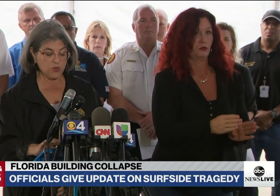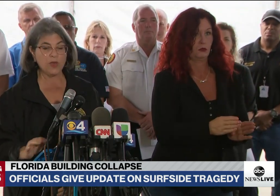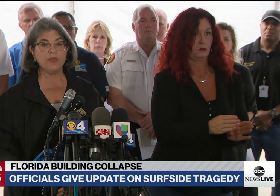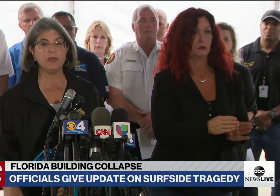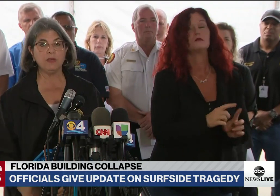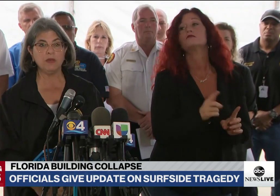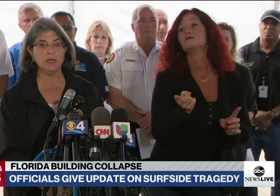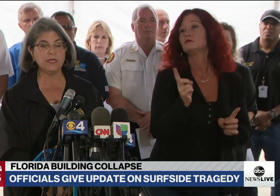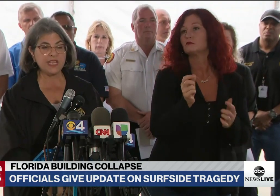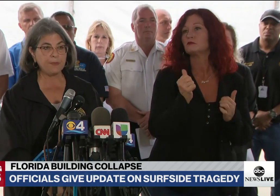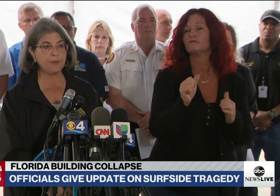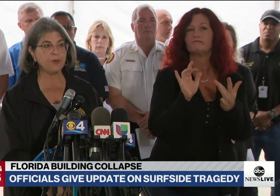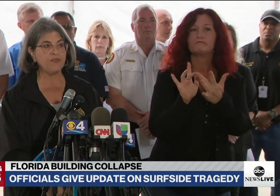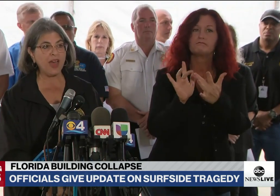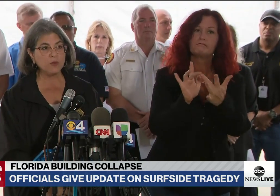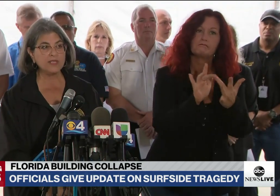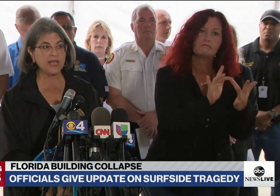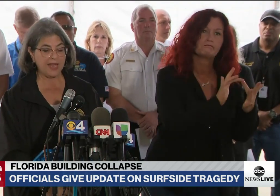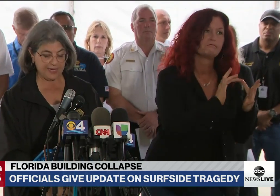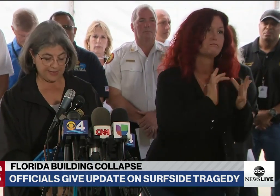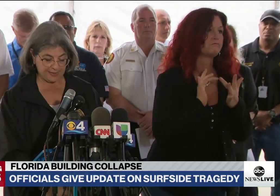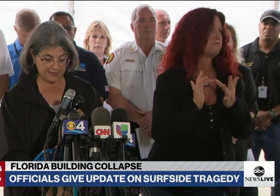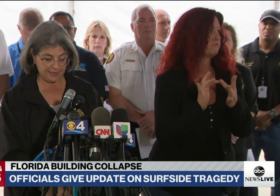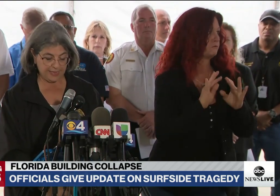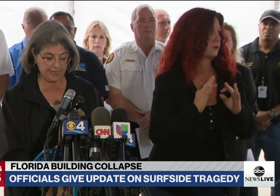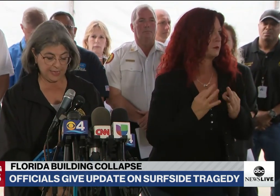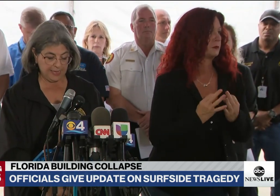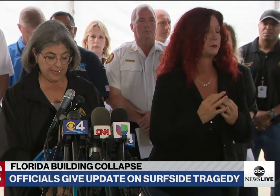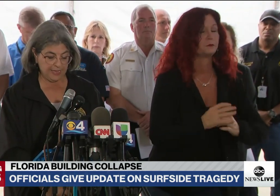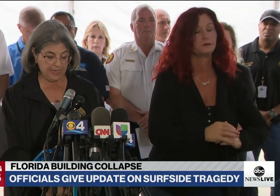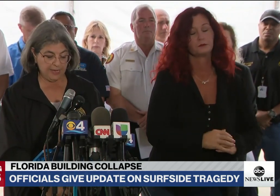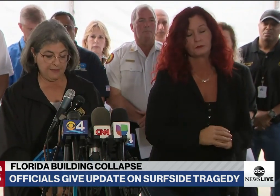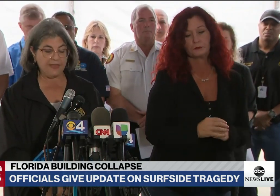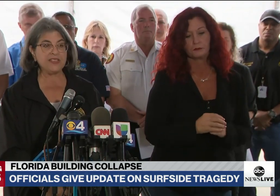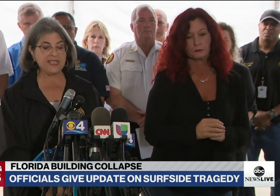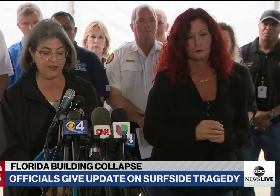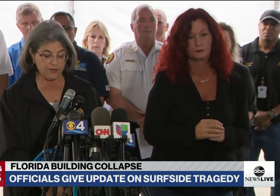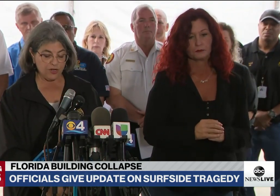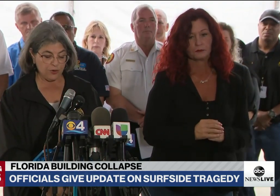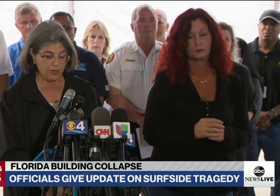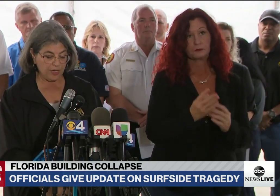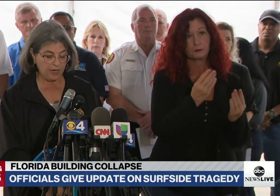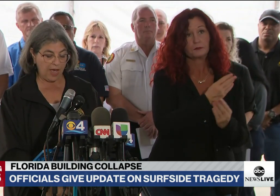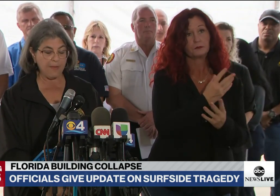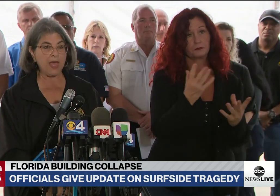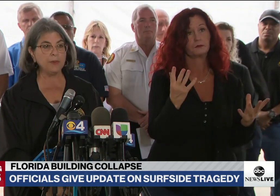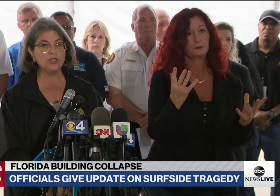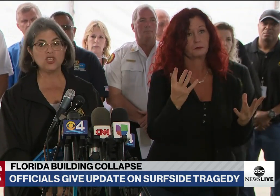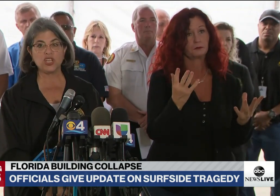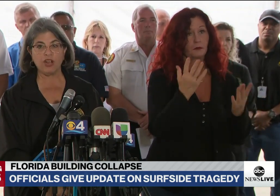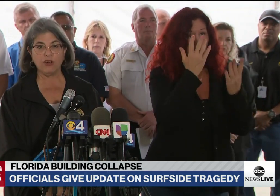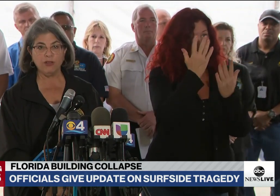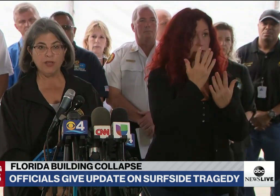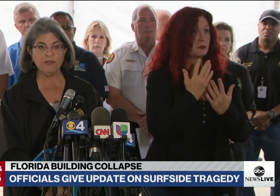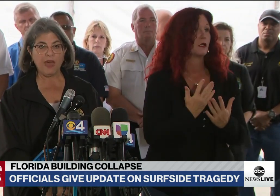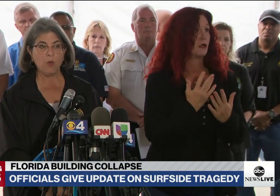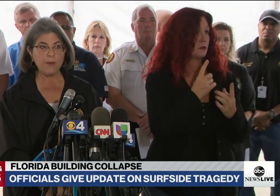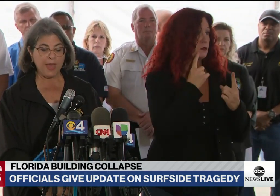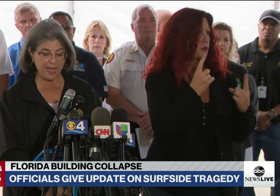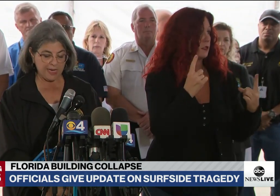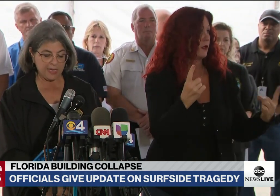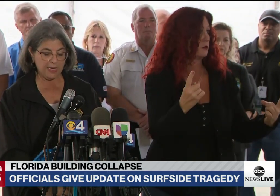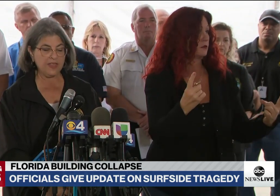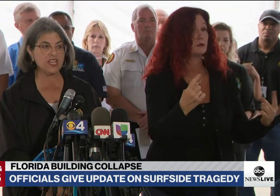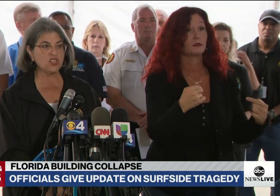It is with deep, profound sadness that this afternoon I'm able to share that